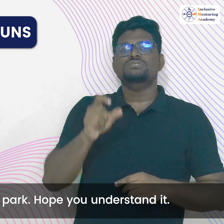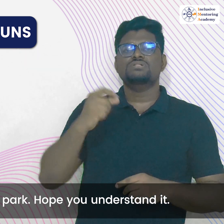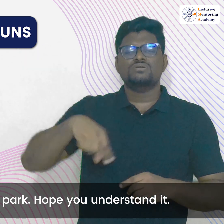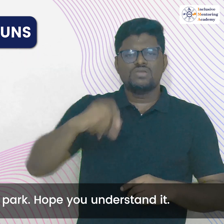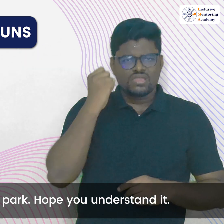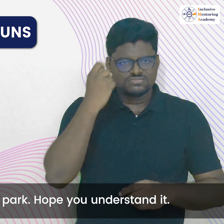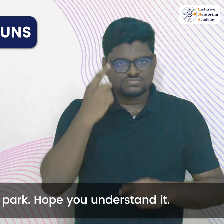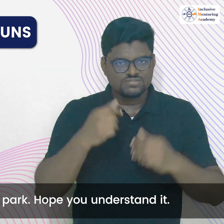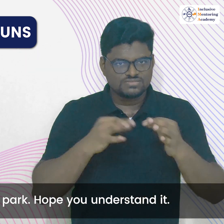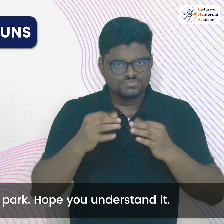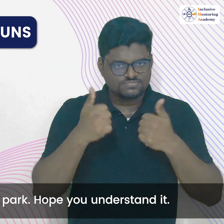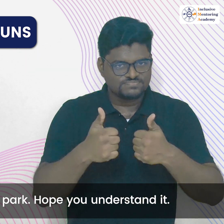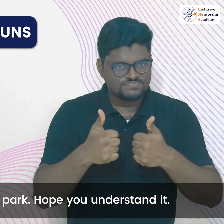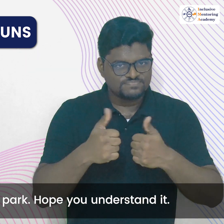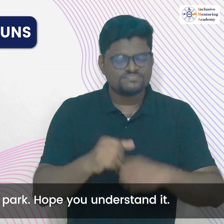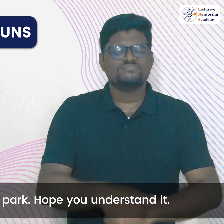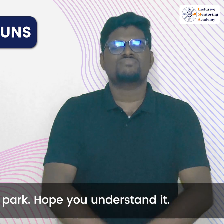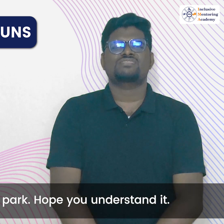Hope you understand it.